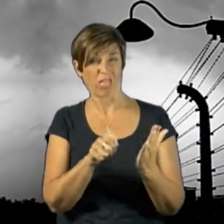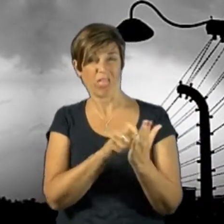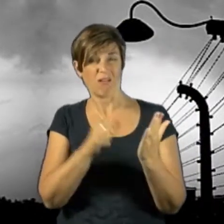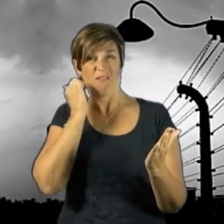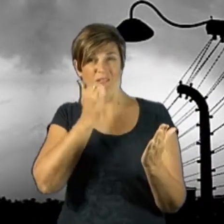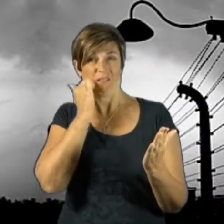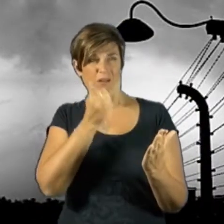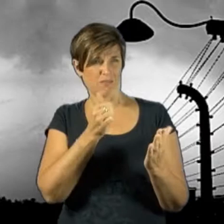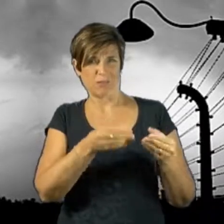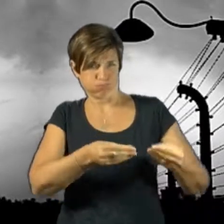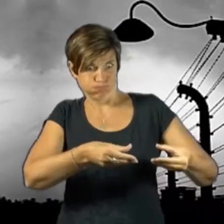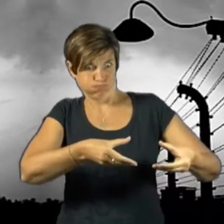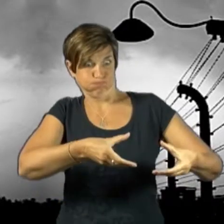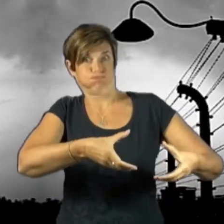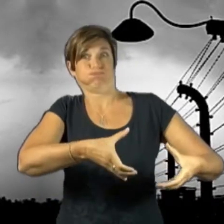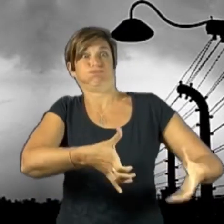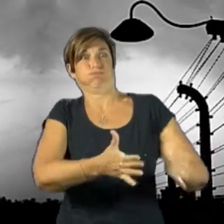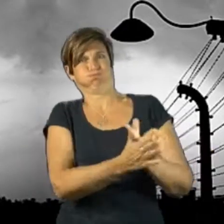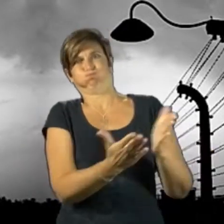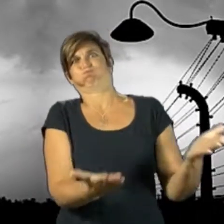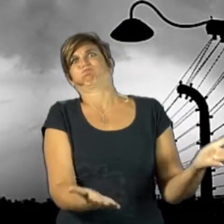And I thought that she was writing entire books.